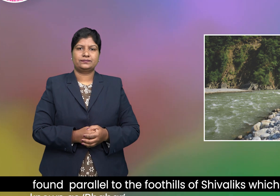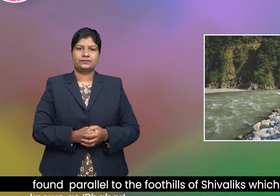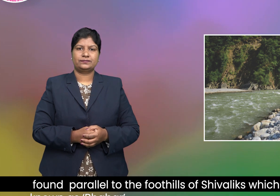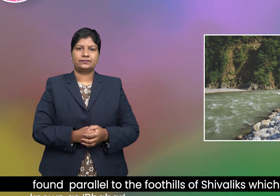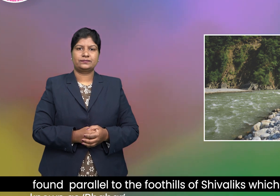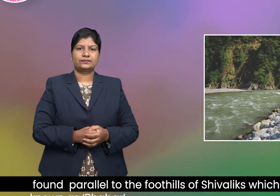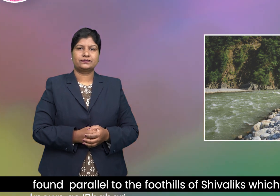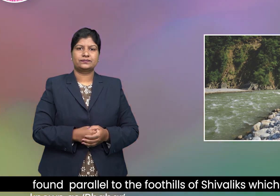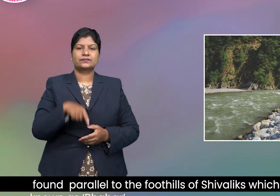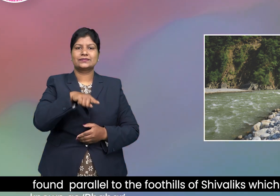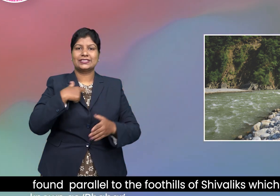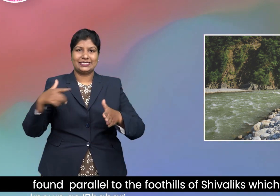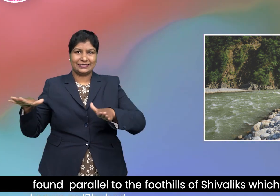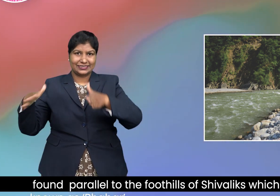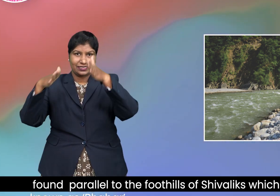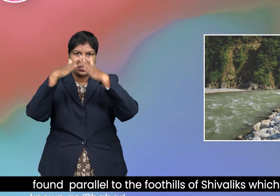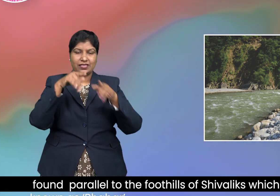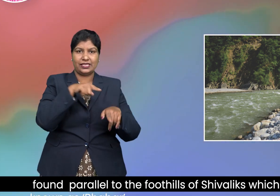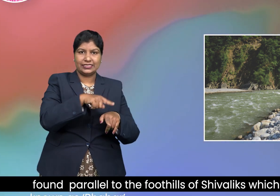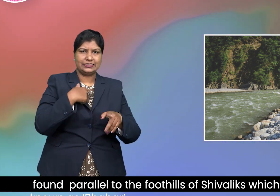foothills of Shivalik's